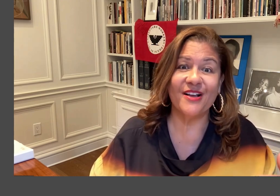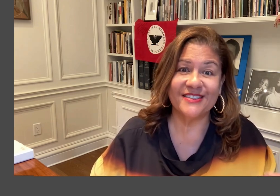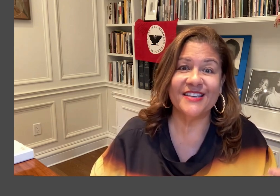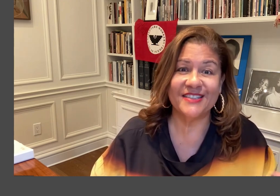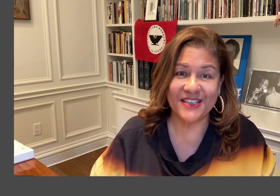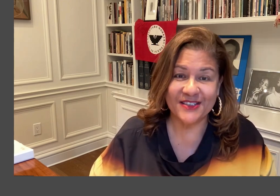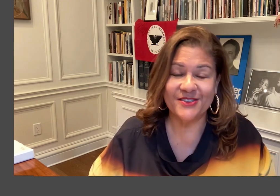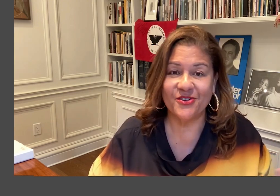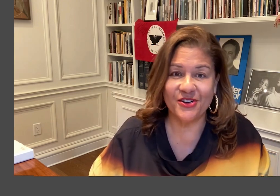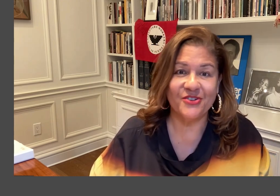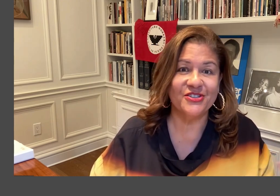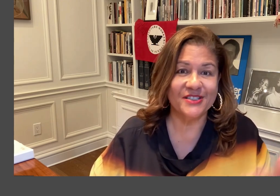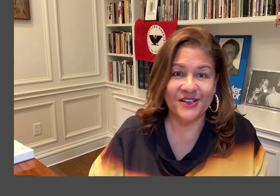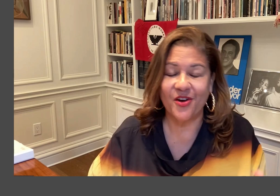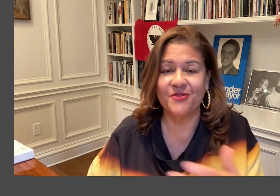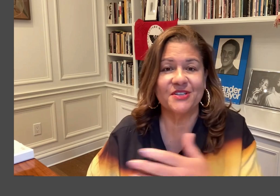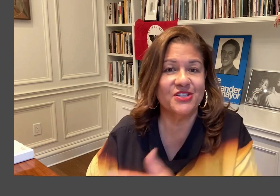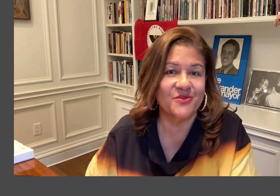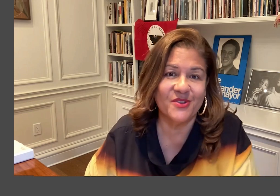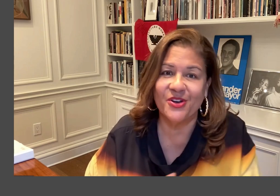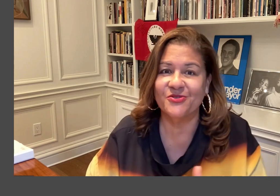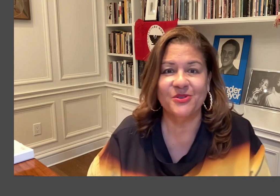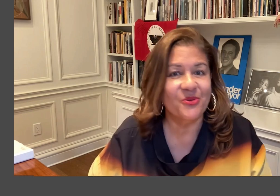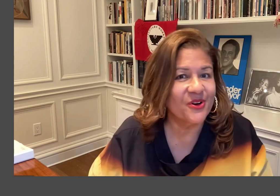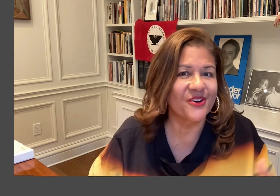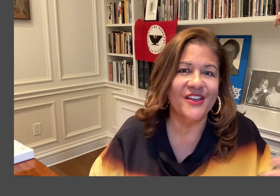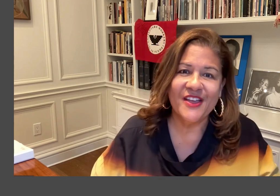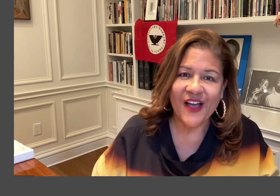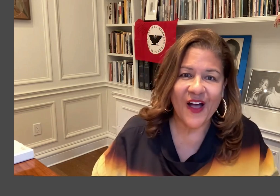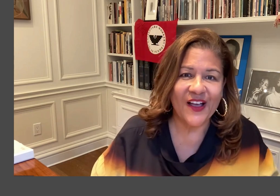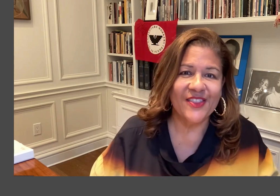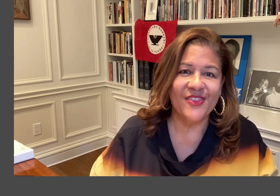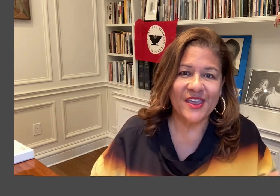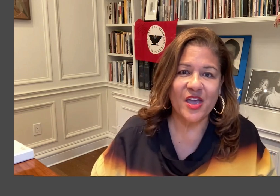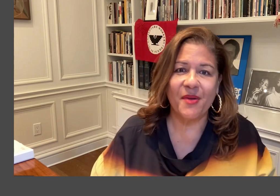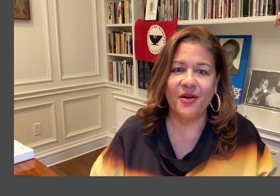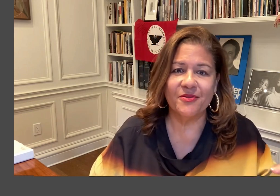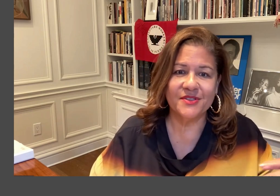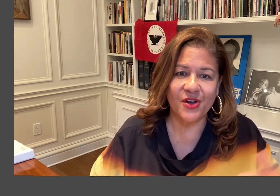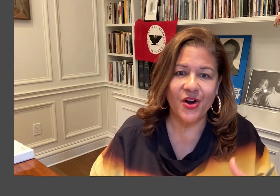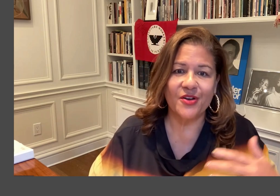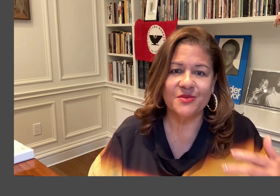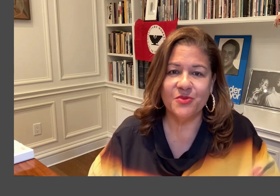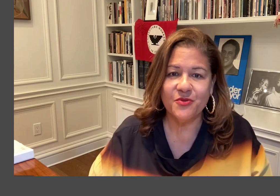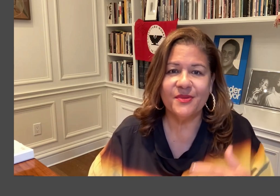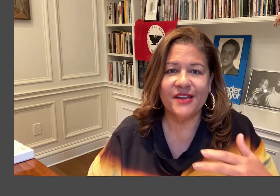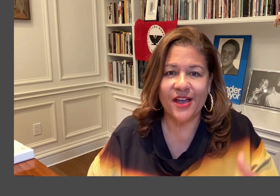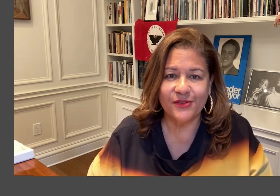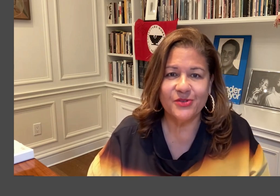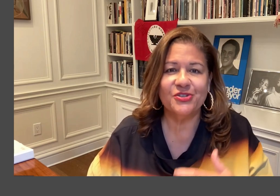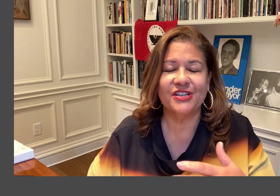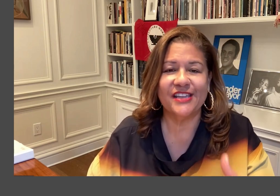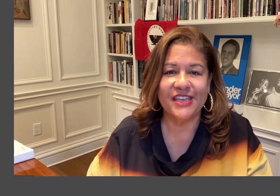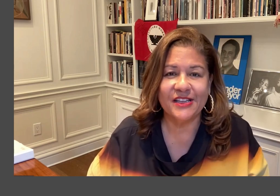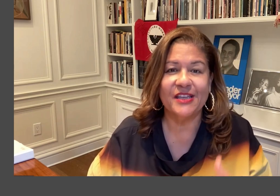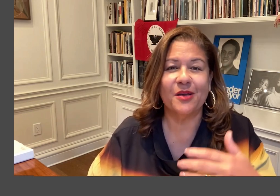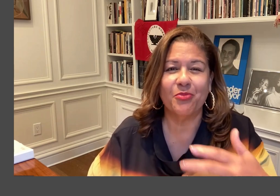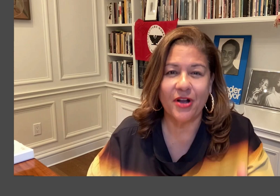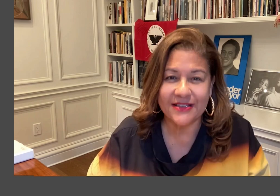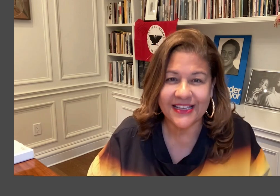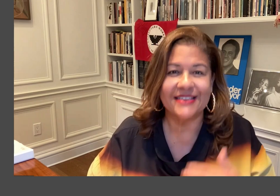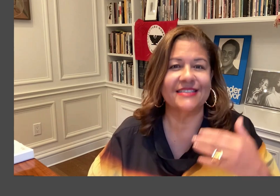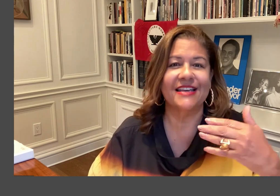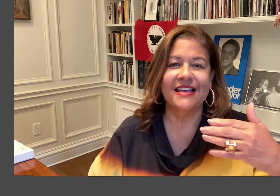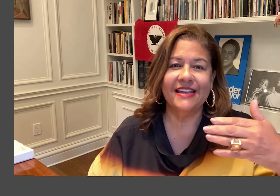and our processes. So, she's in conversation with Audre Lorde in thinking about scars, movement, evolution,